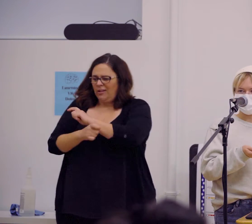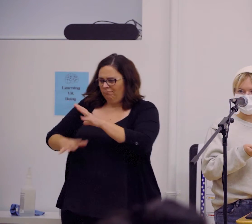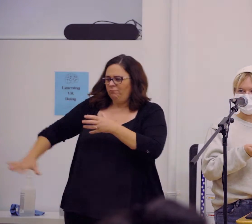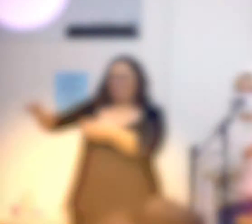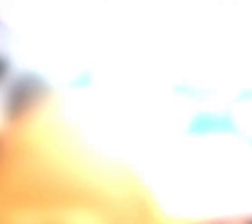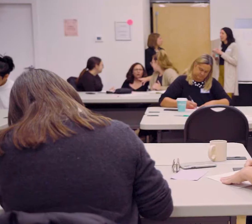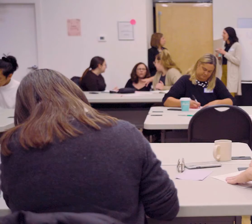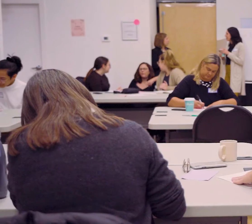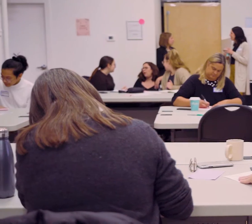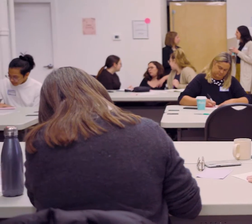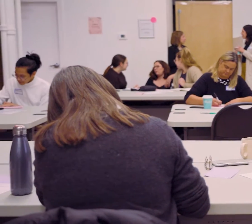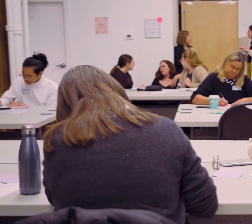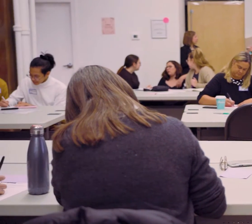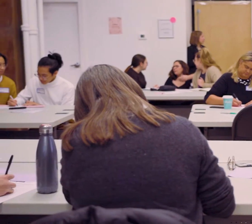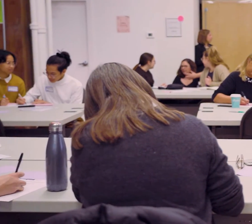Everyone is welcome.